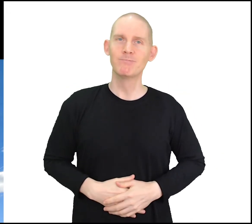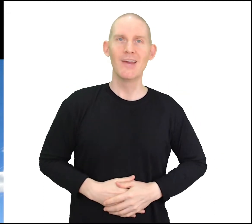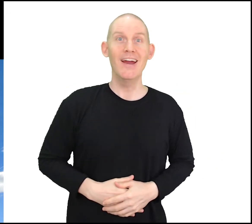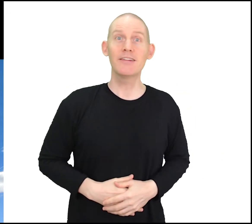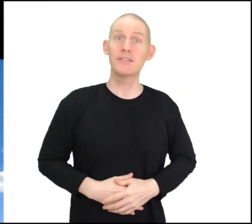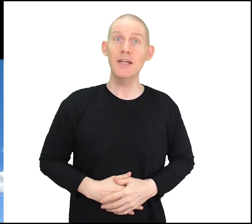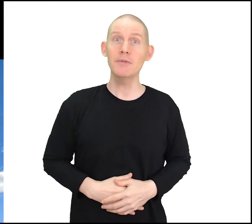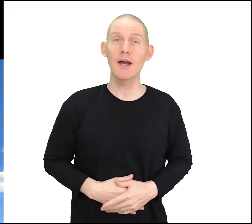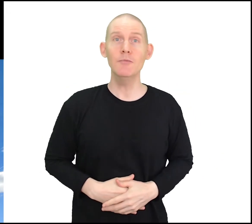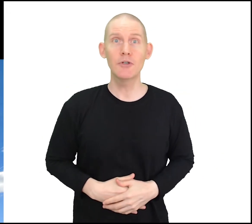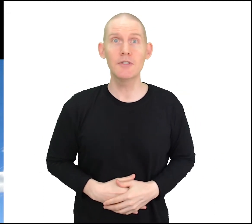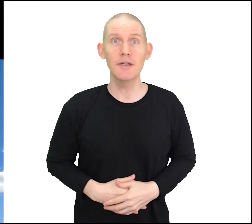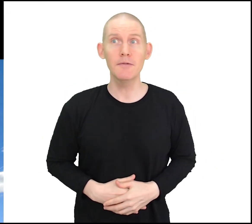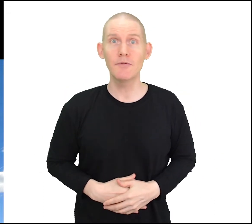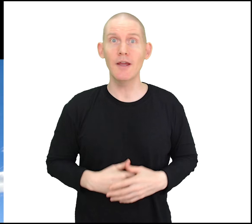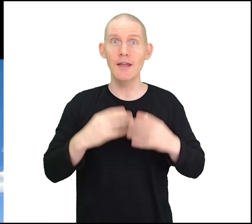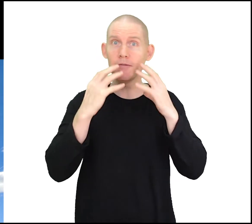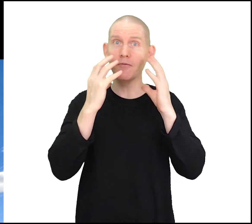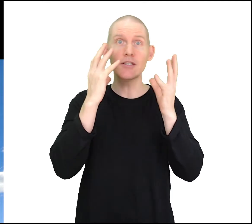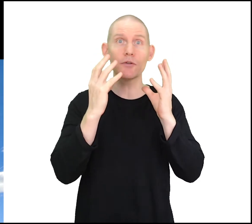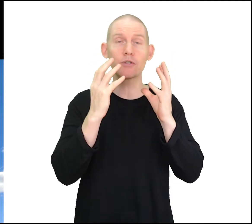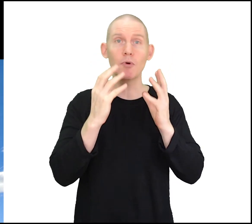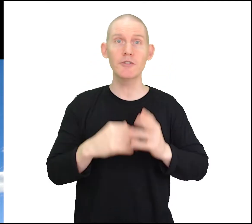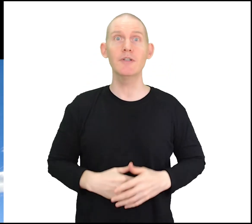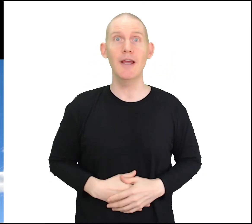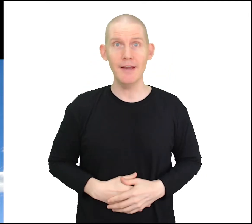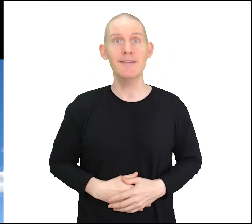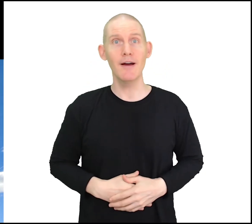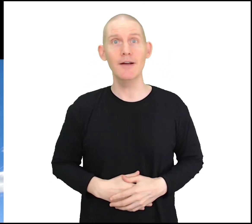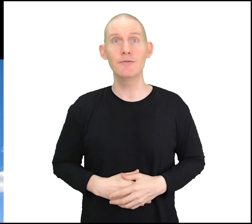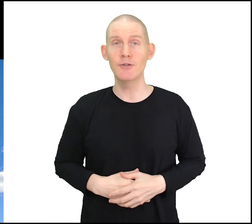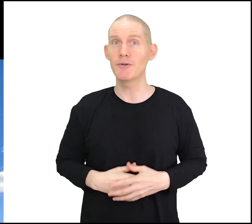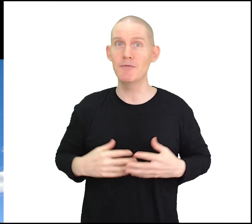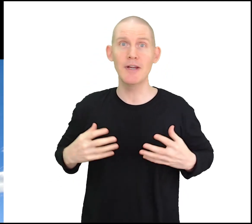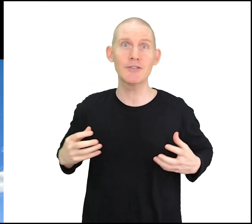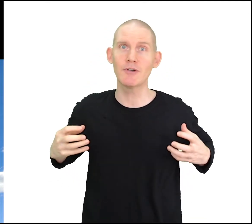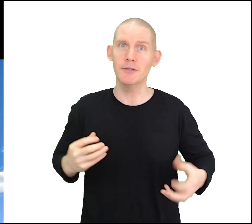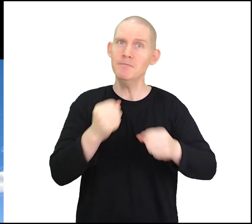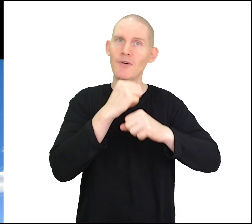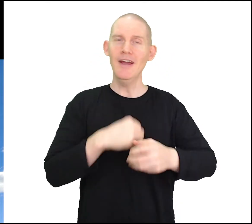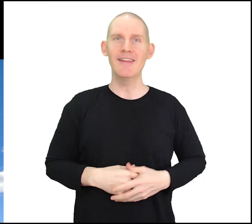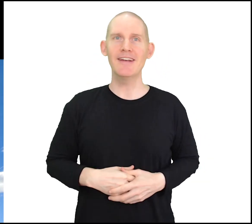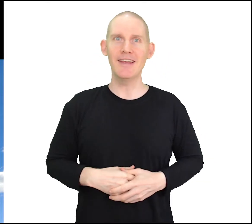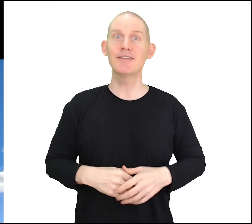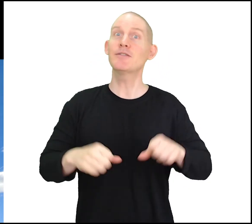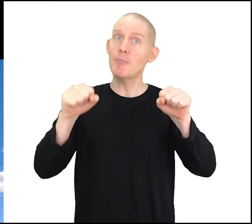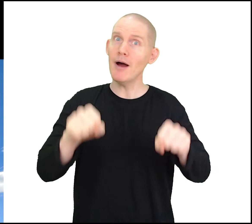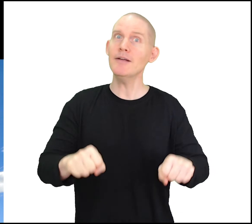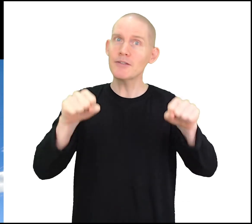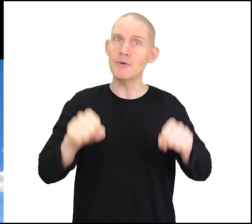At the same time, you could give a facial expression, a head nod, giving extra oomph that it is possible,